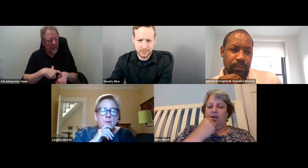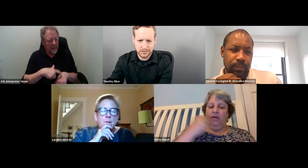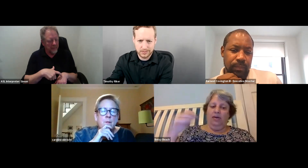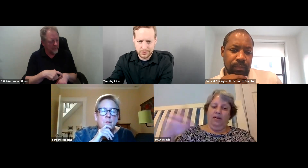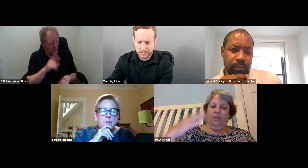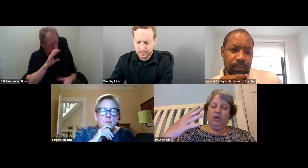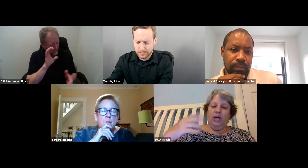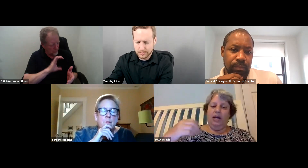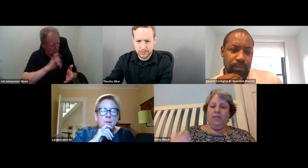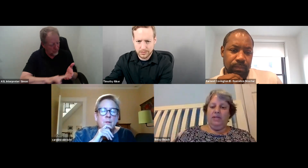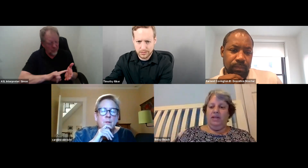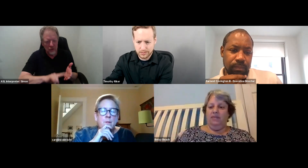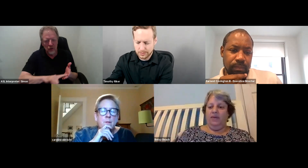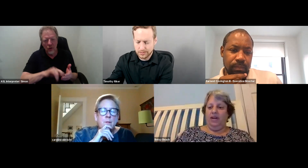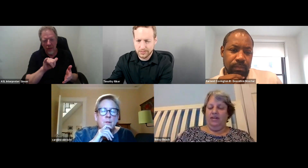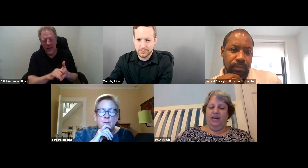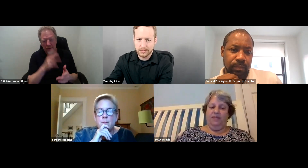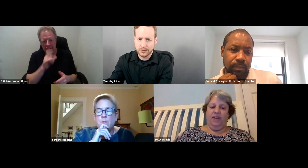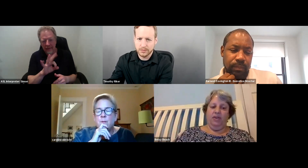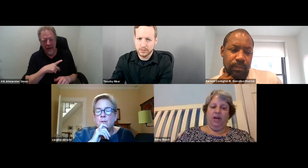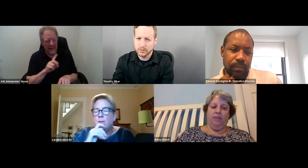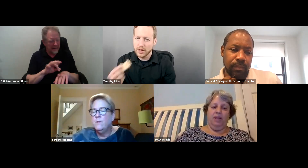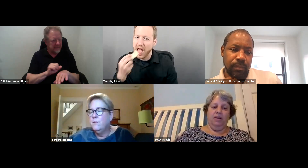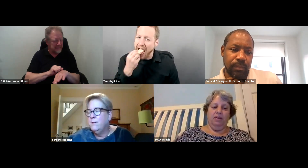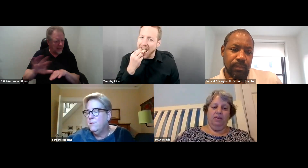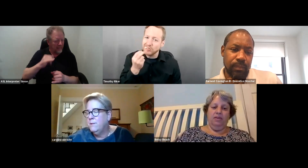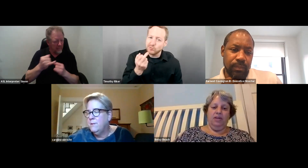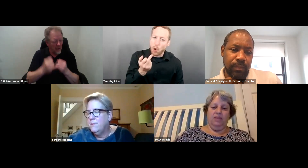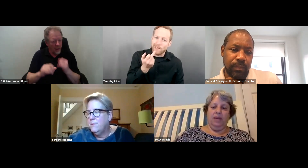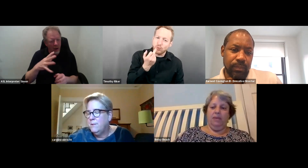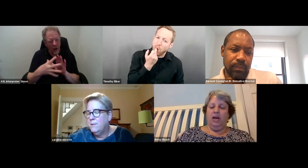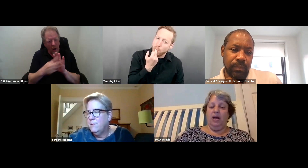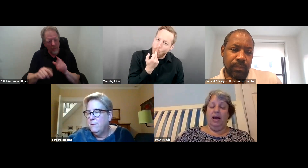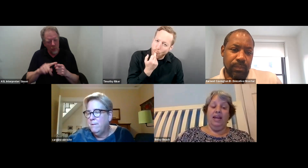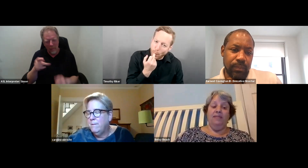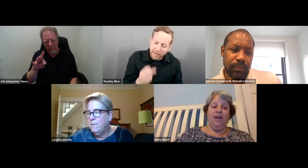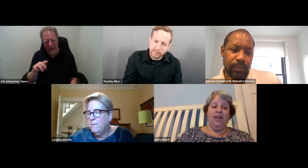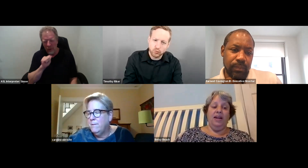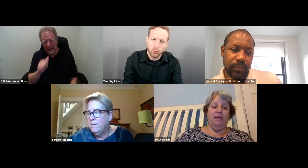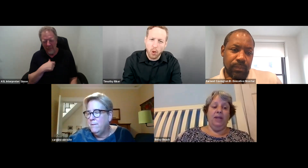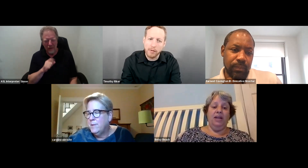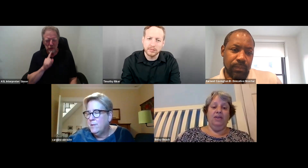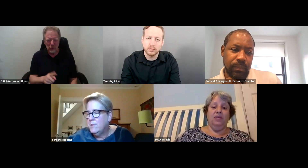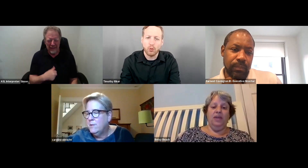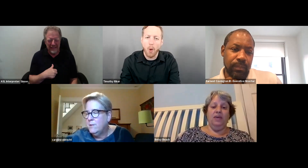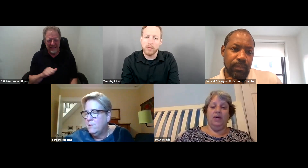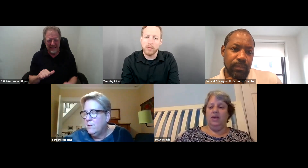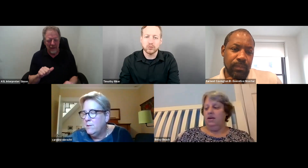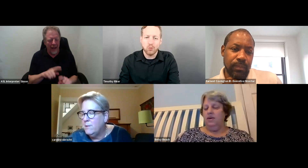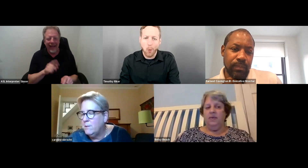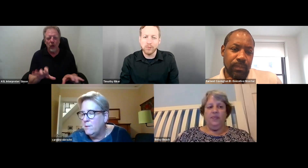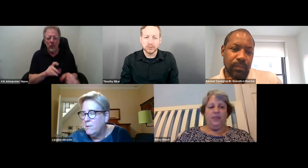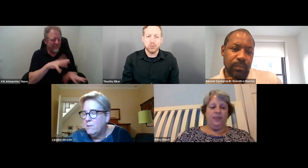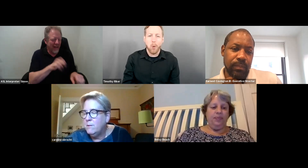bit more time to see if I had sent a final copy to Pam or not. I can find that out, but I can't do it that